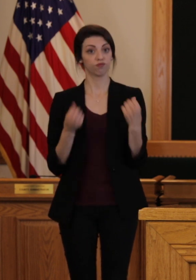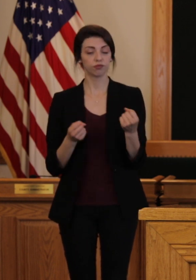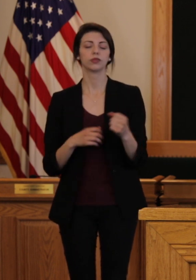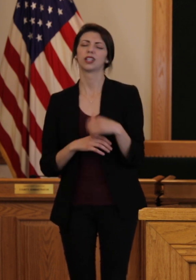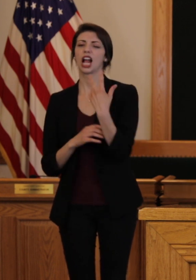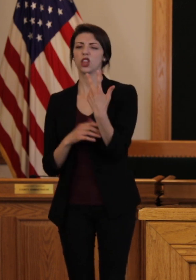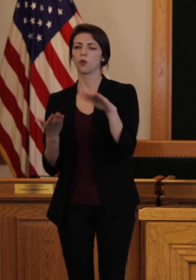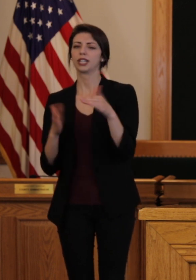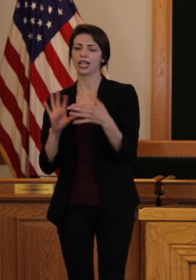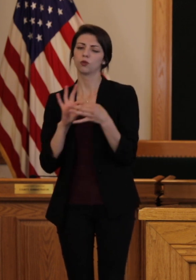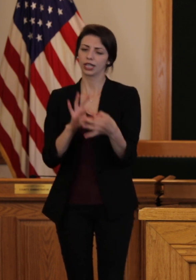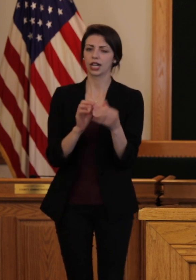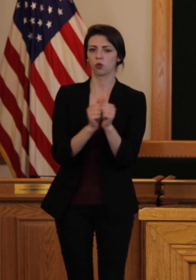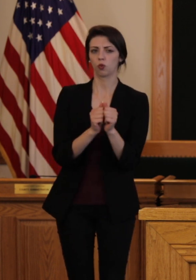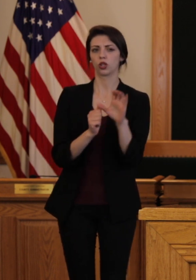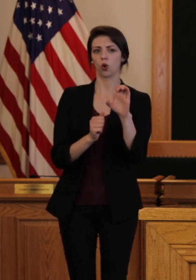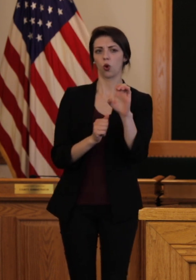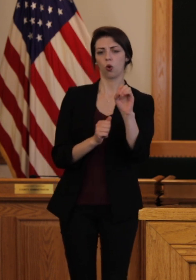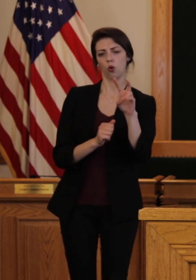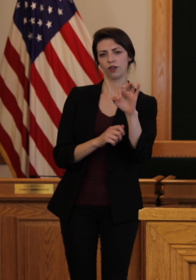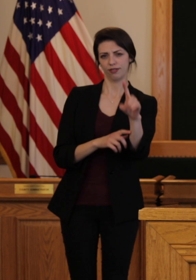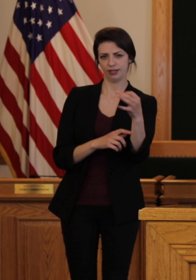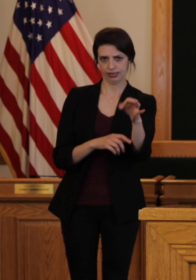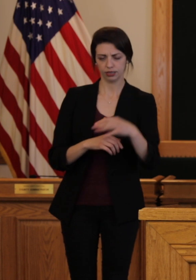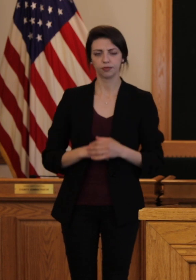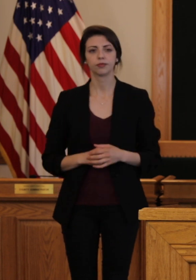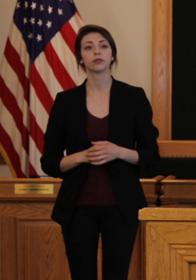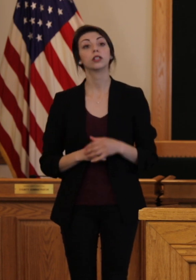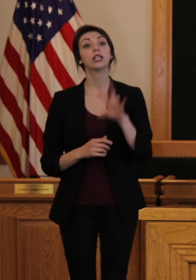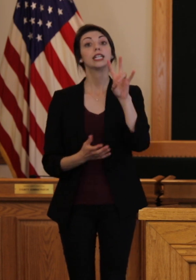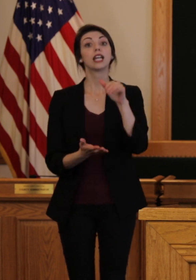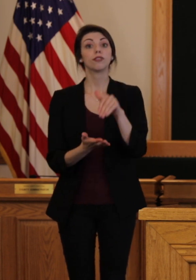deaths related to COVID. We've received